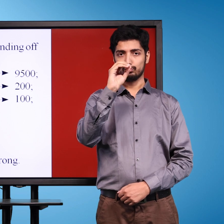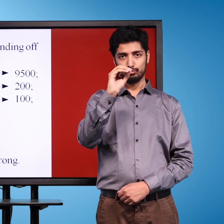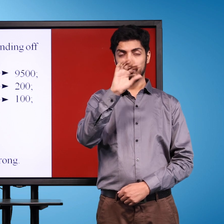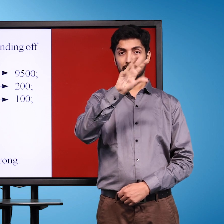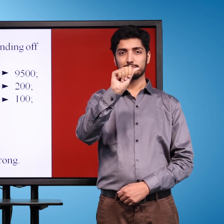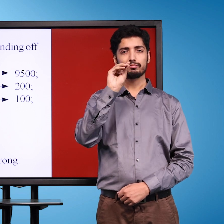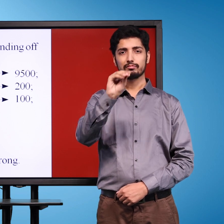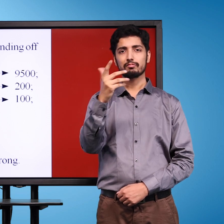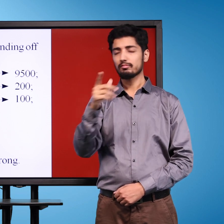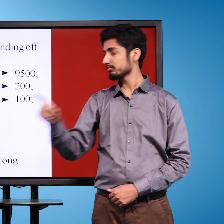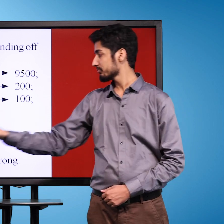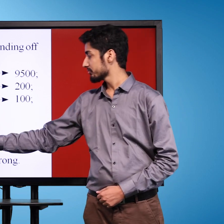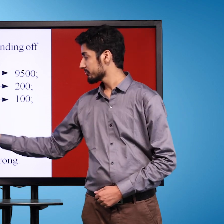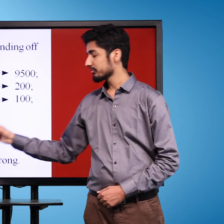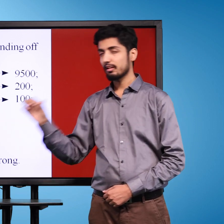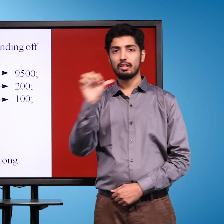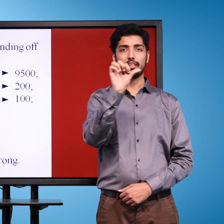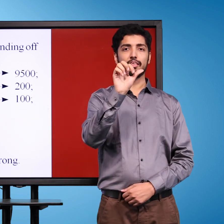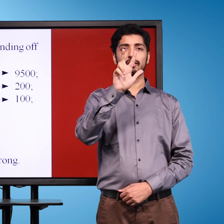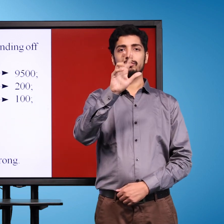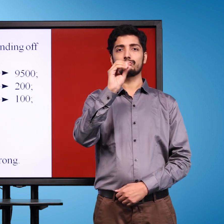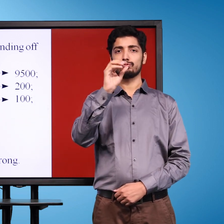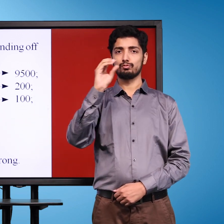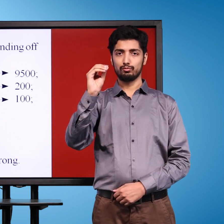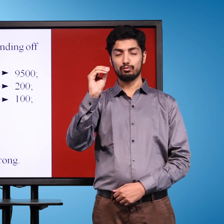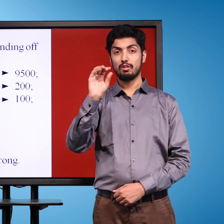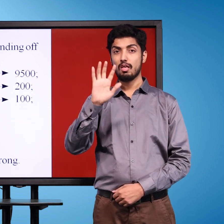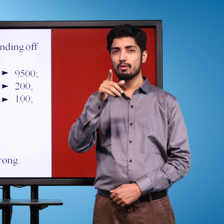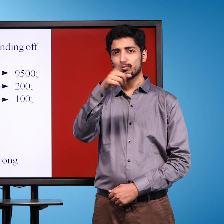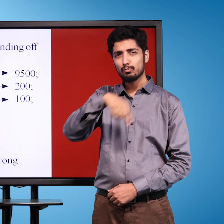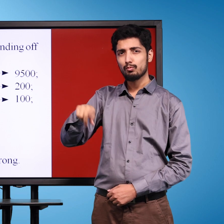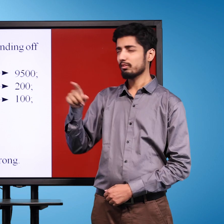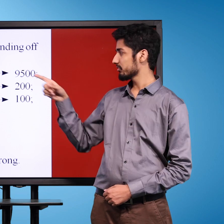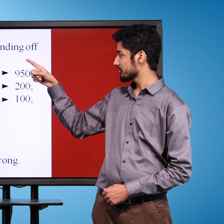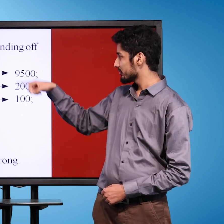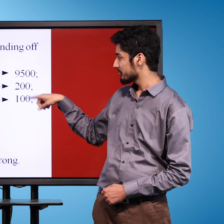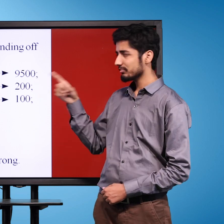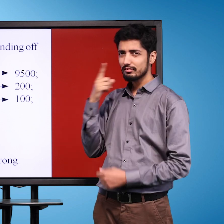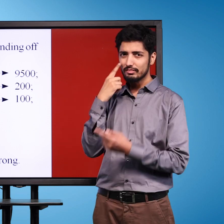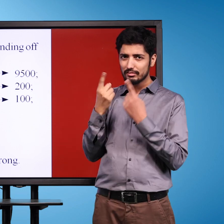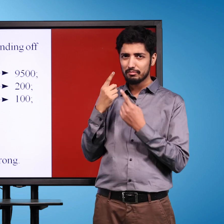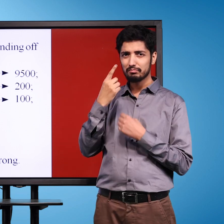9,870 as 9,800. Correct those which are wrong.